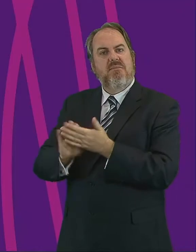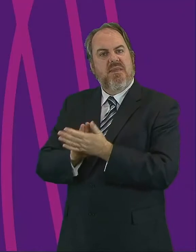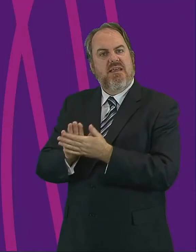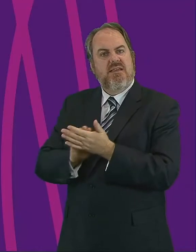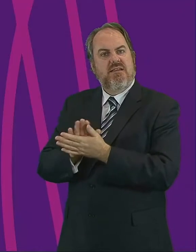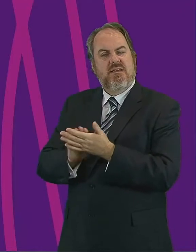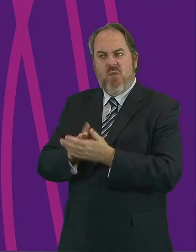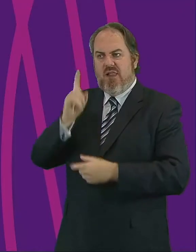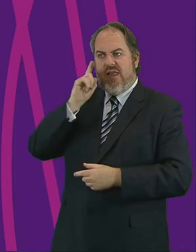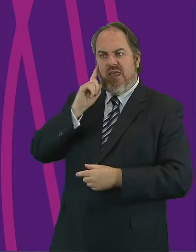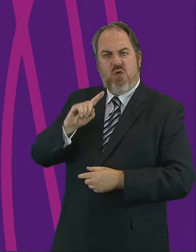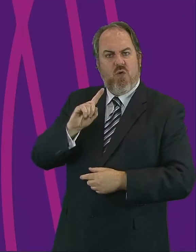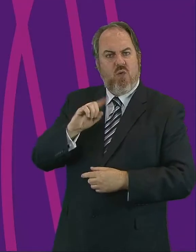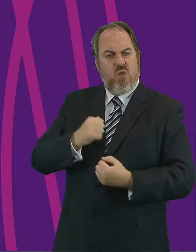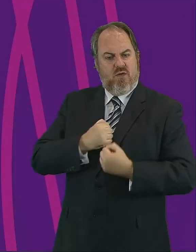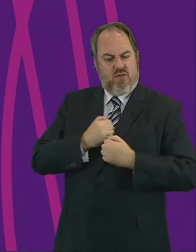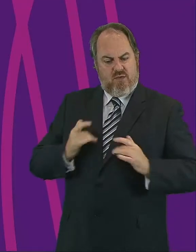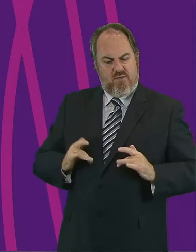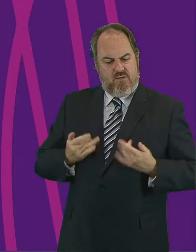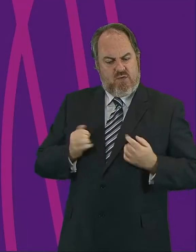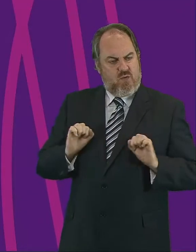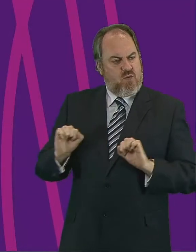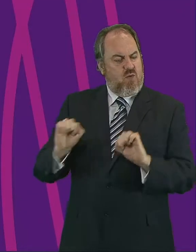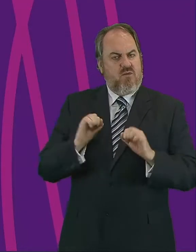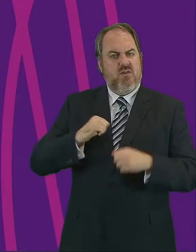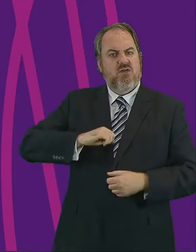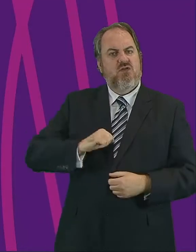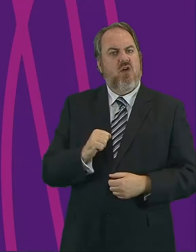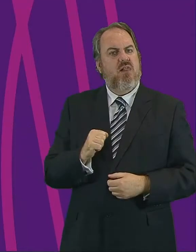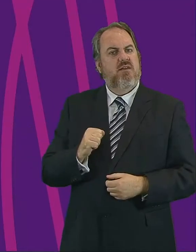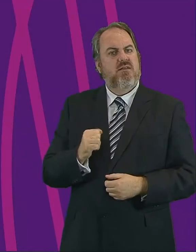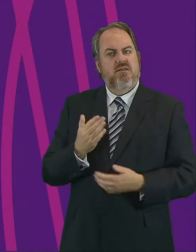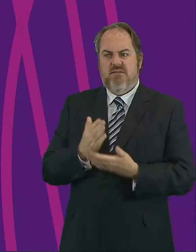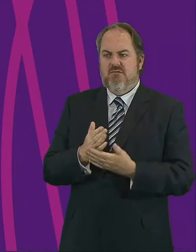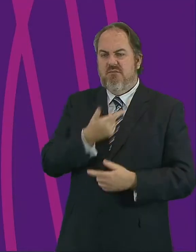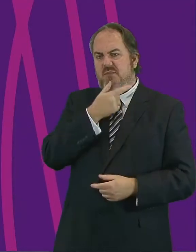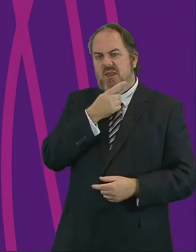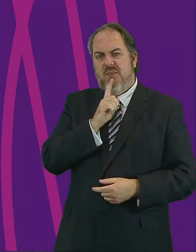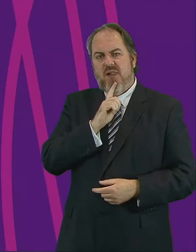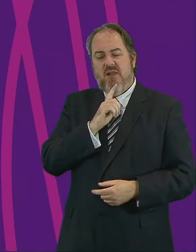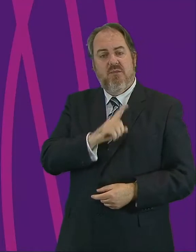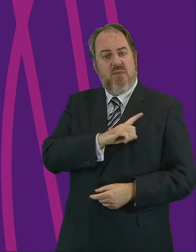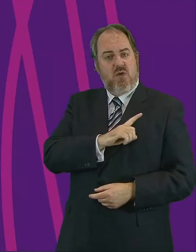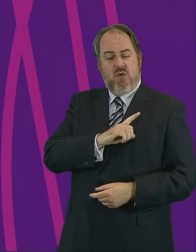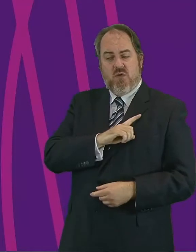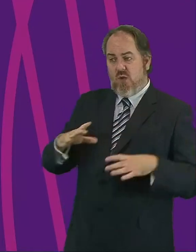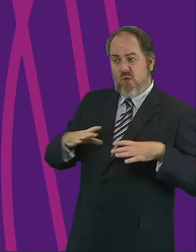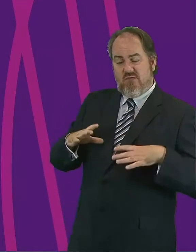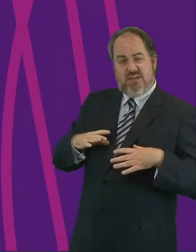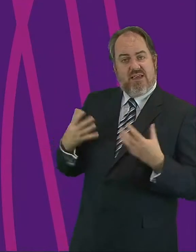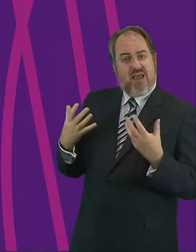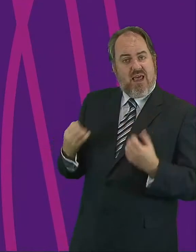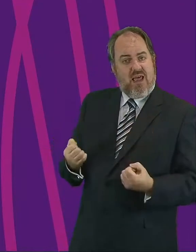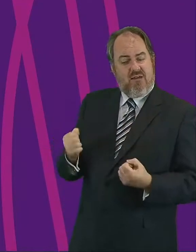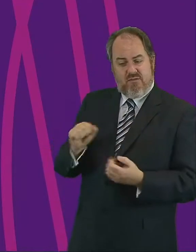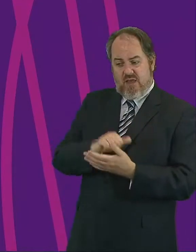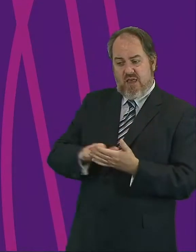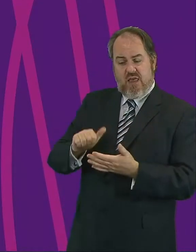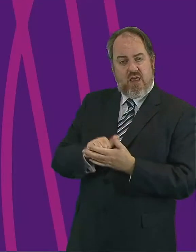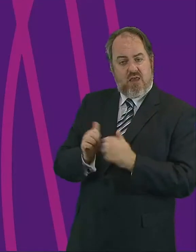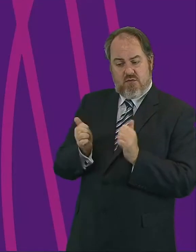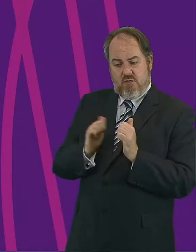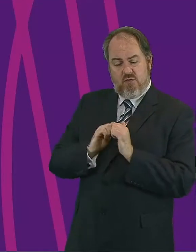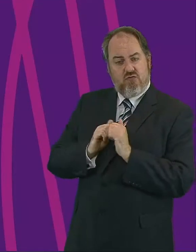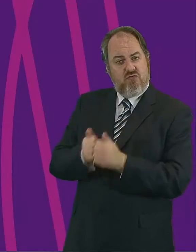Scotland. Now, and we can be sure that this is the purpose of the proposals because there is already a workable and constitutionally appropriate